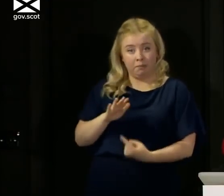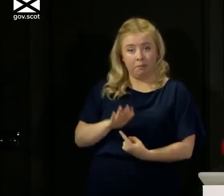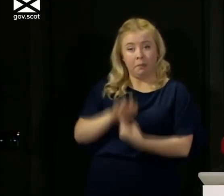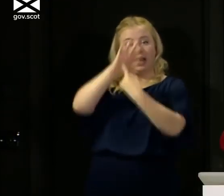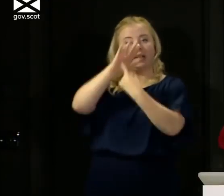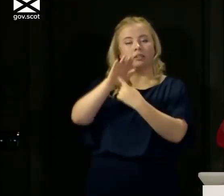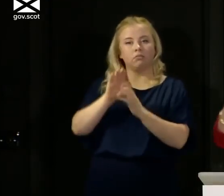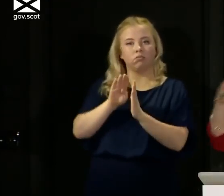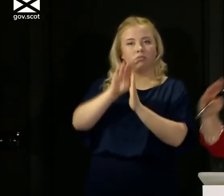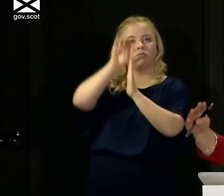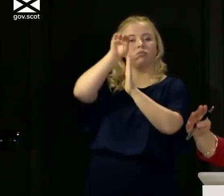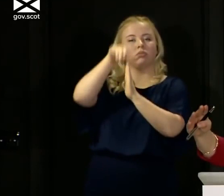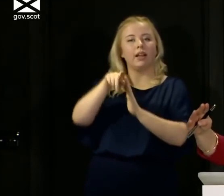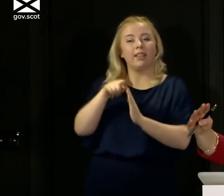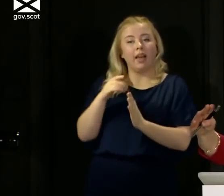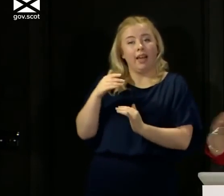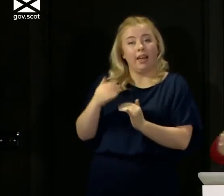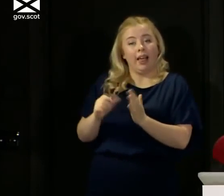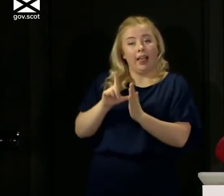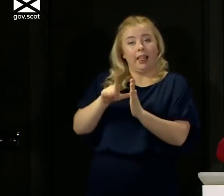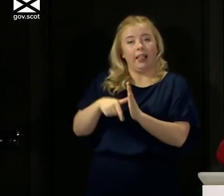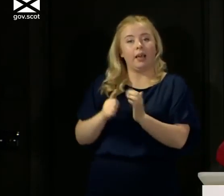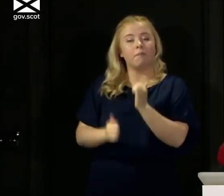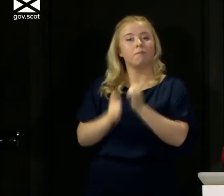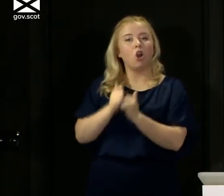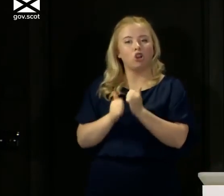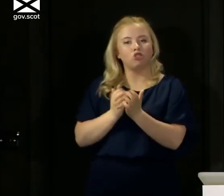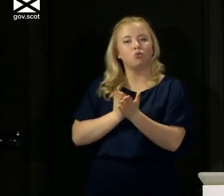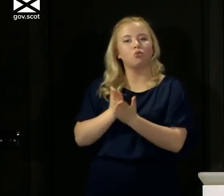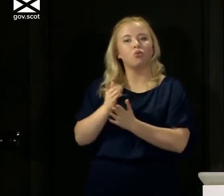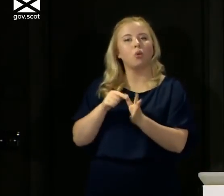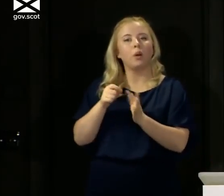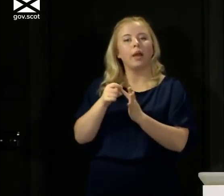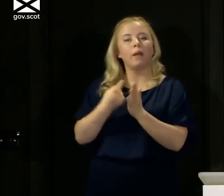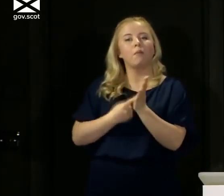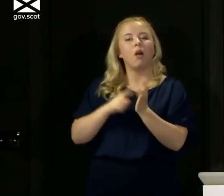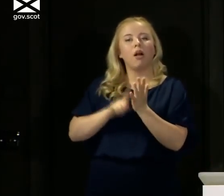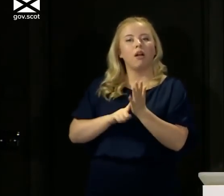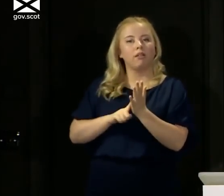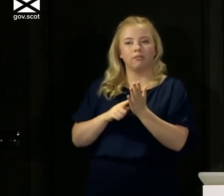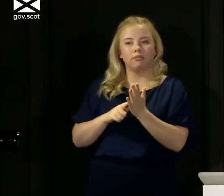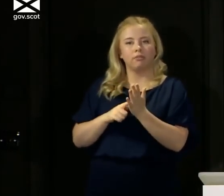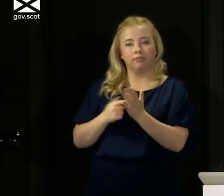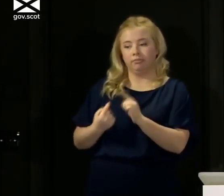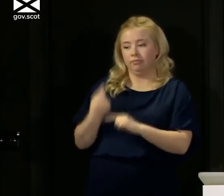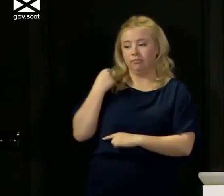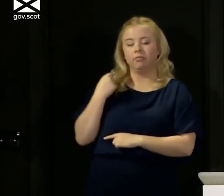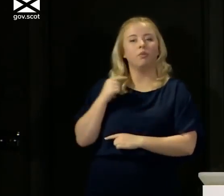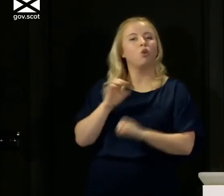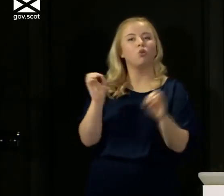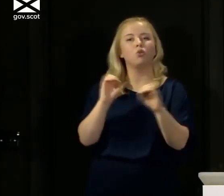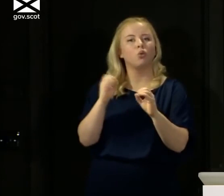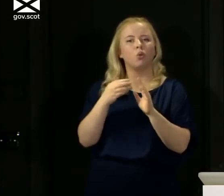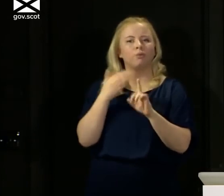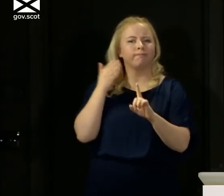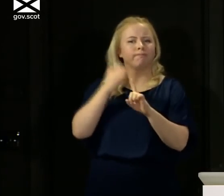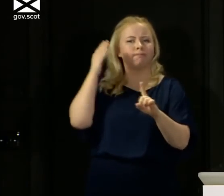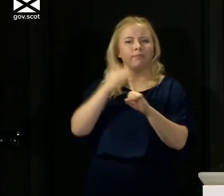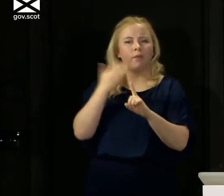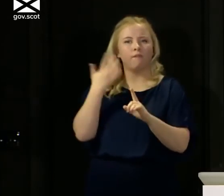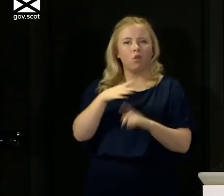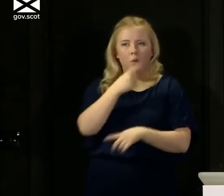late March through April. And so there is no indication from all of that data that there